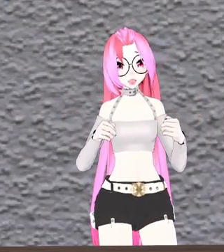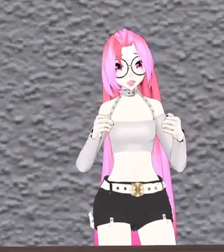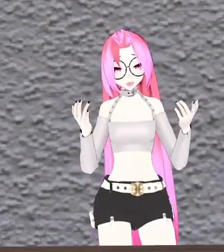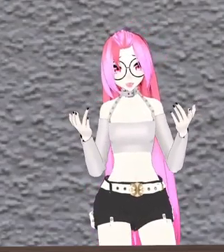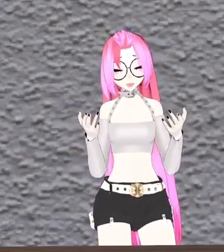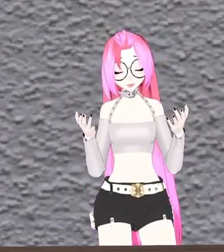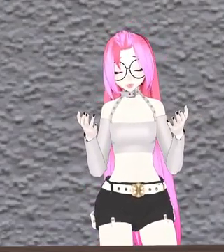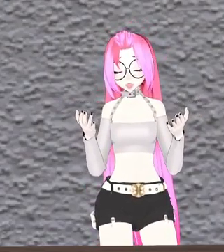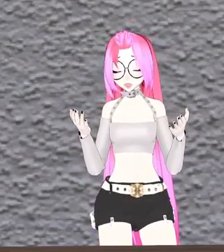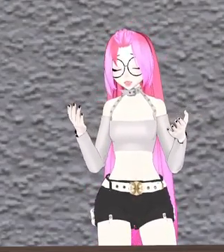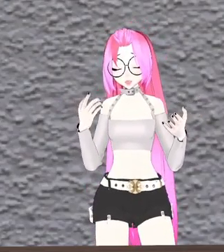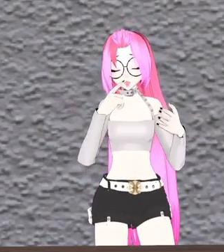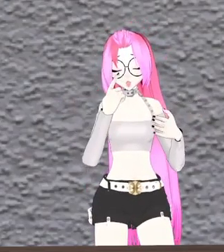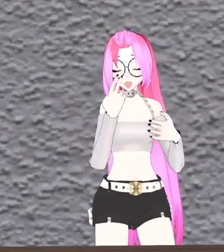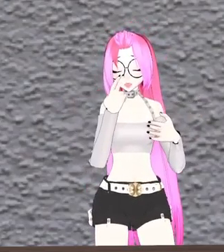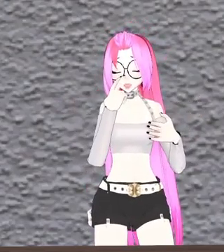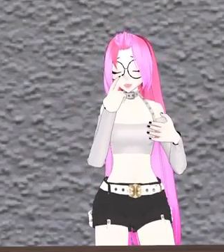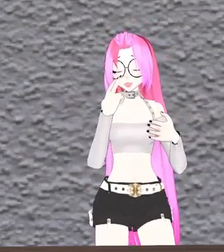I'm like, what? What? I'm not blind.